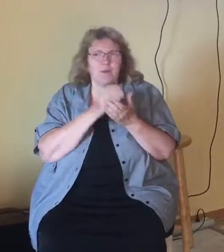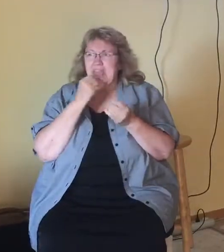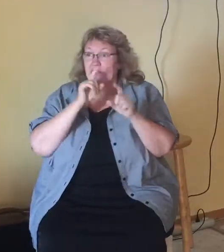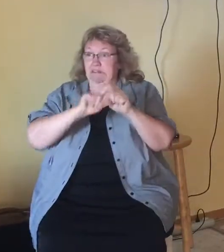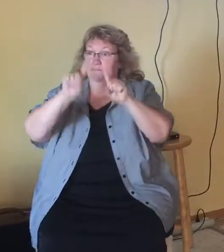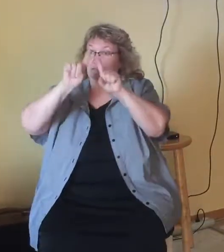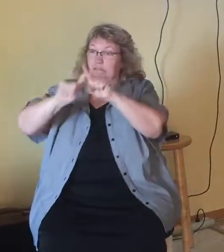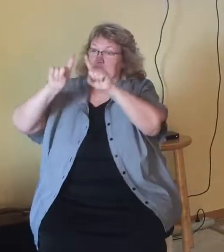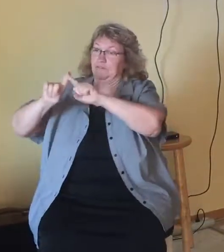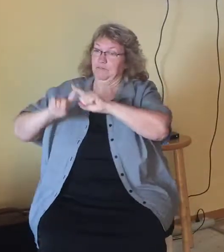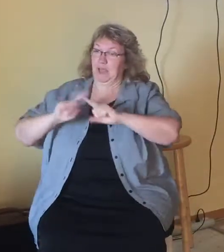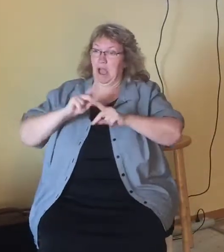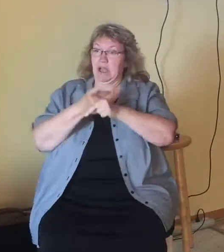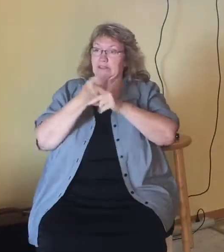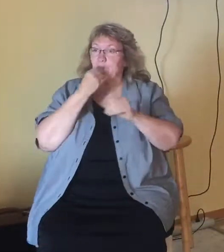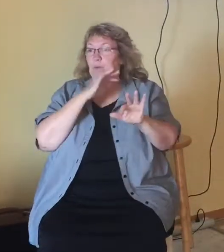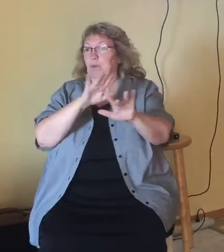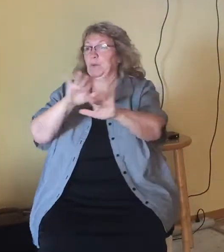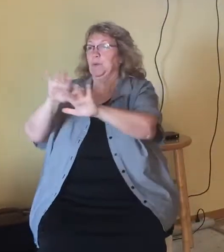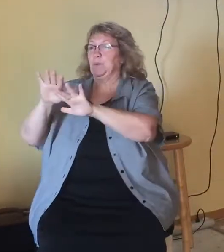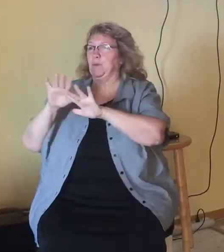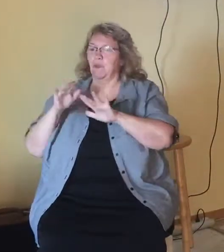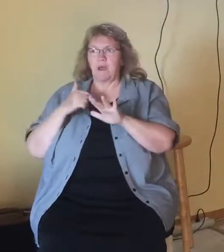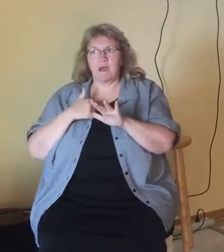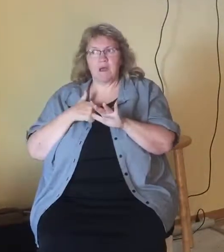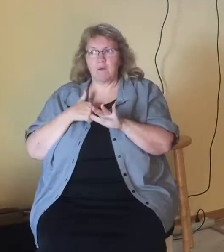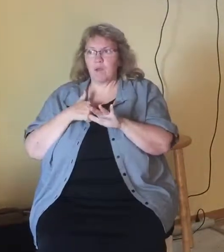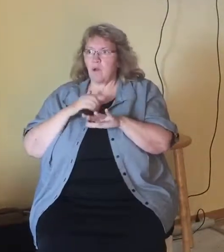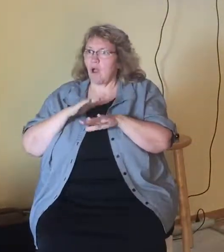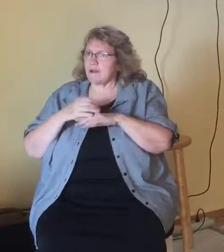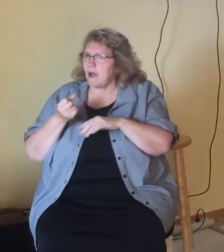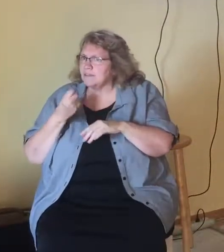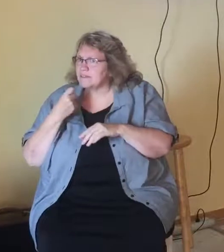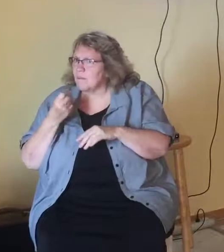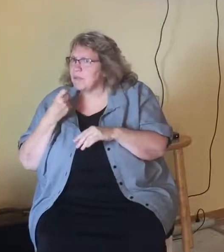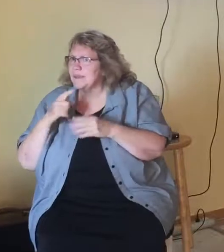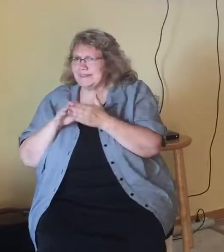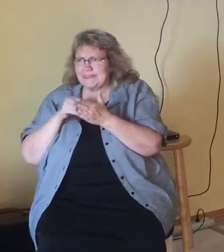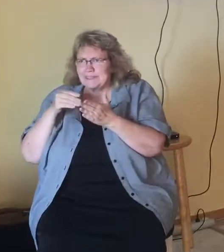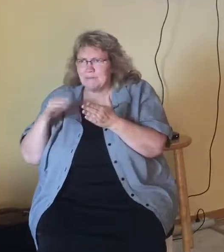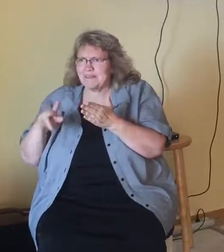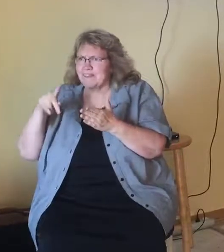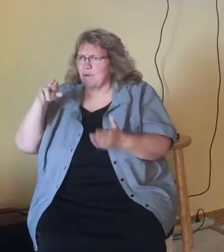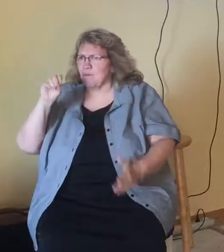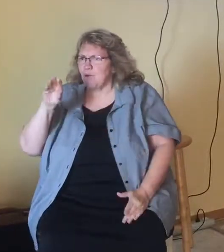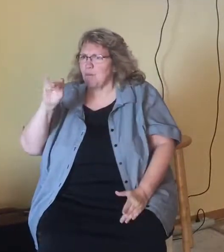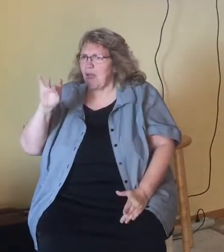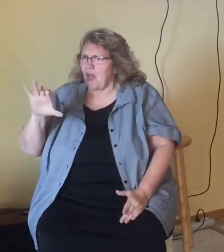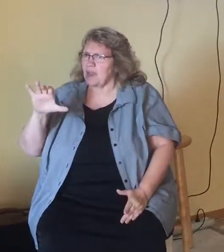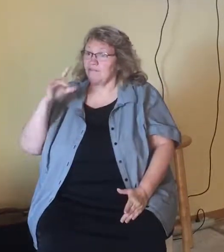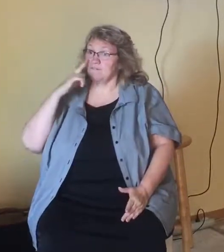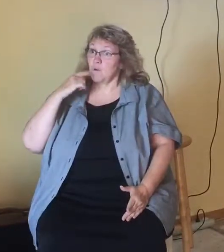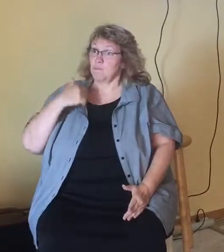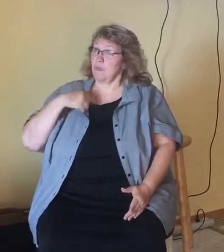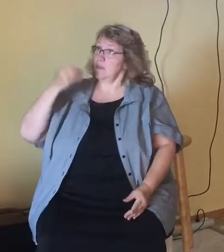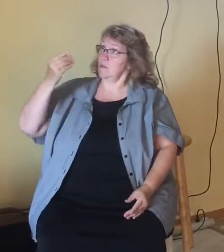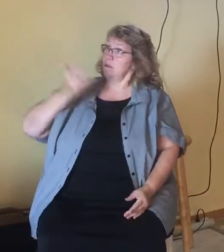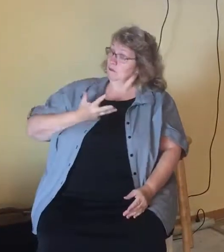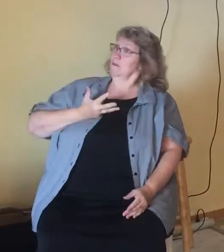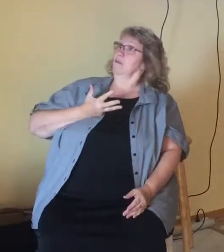stuff. And so for me, we were on supplements, we were on an expensive probiotic. So for me to hear that